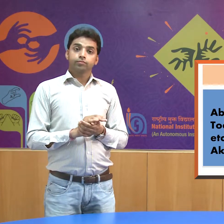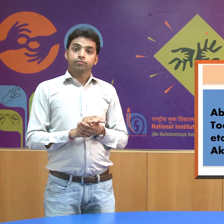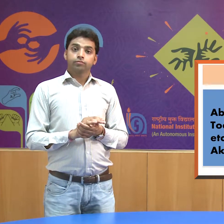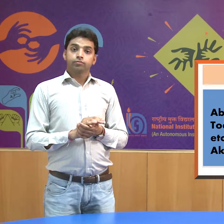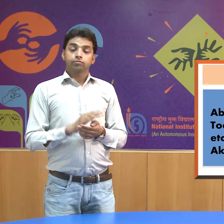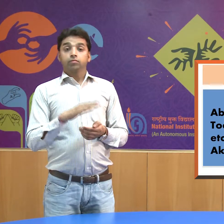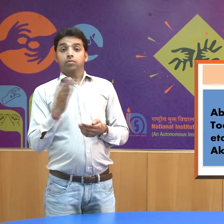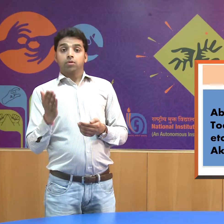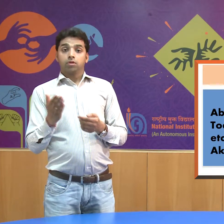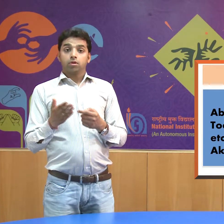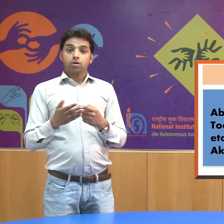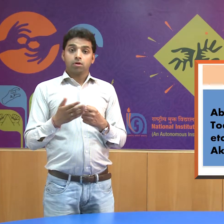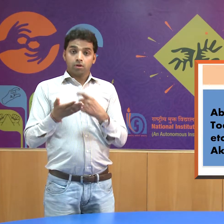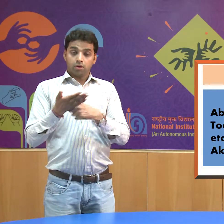Raja Todarmal,